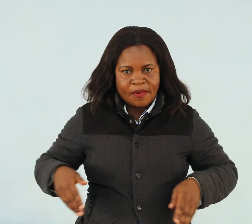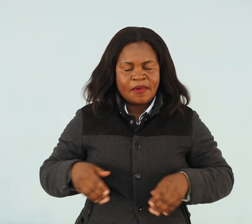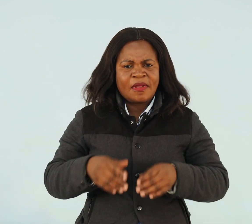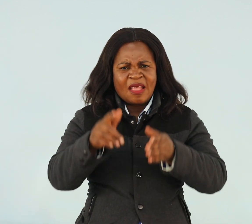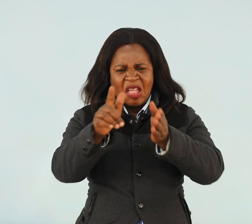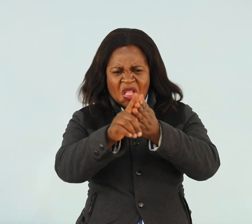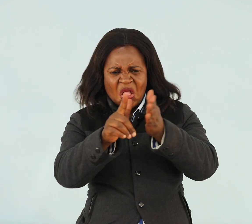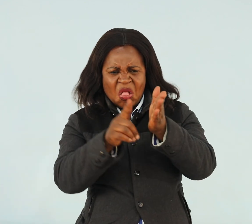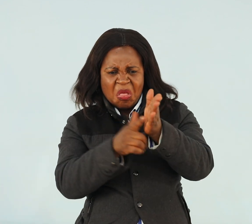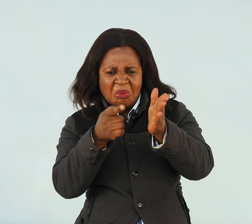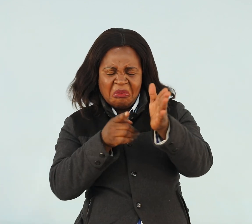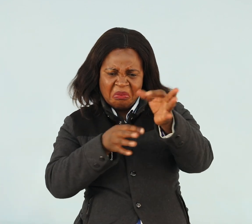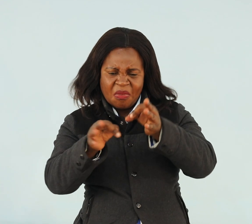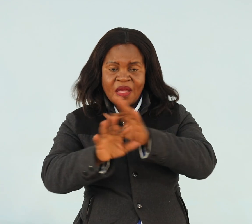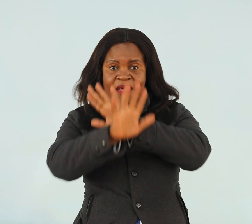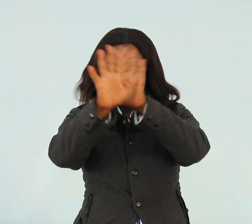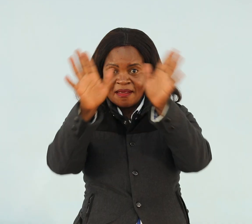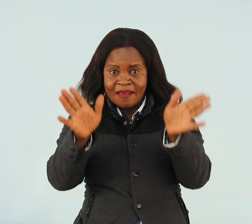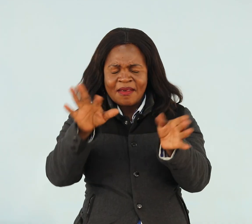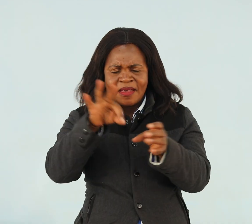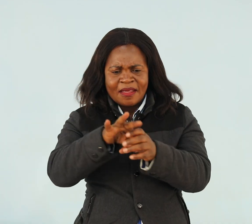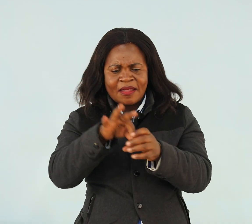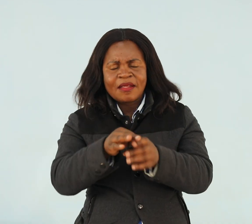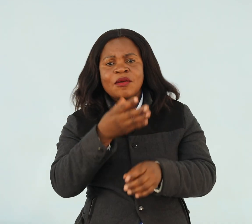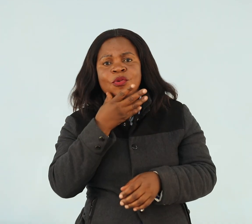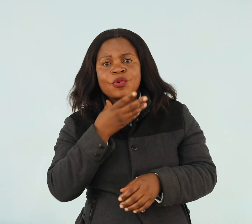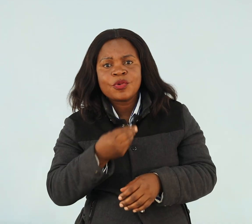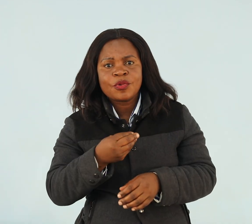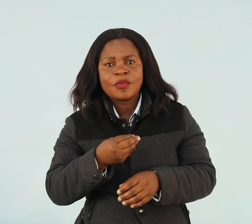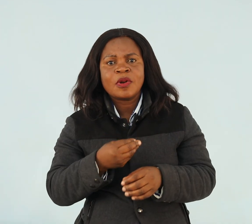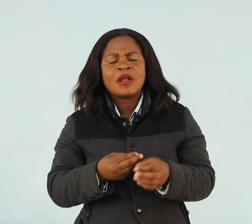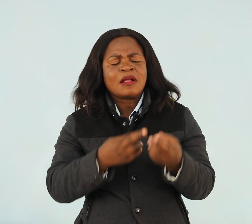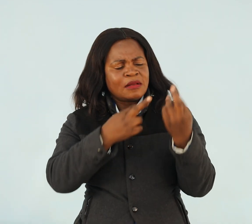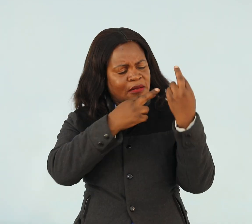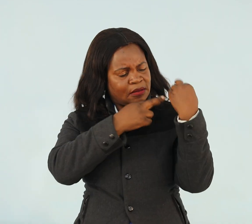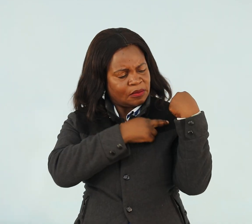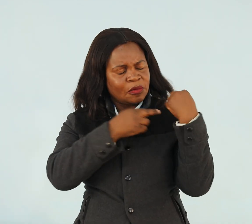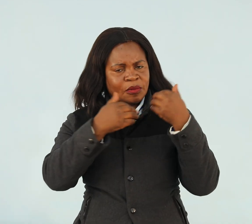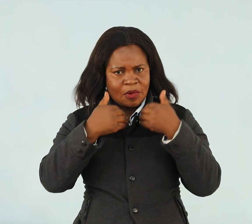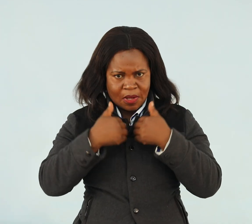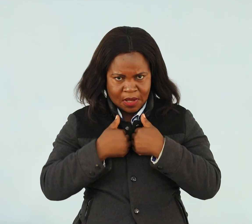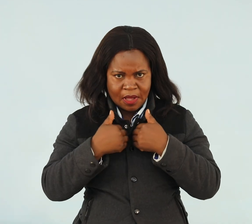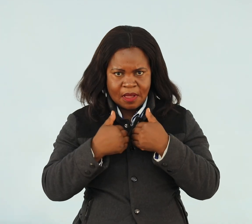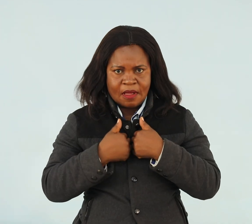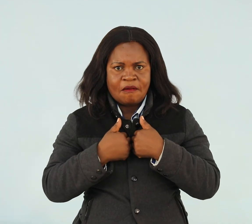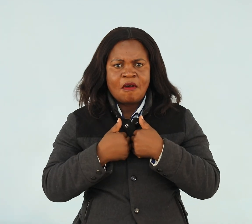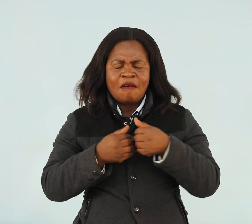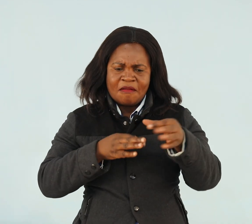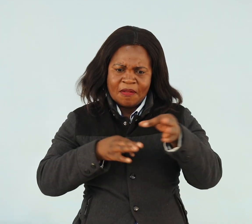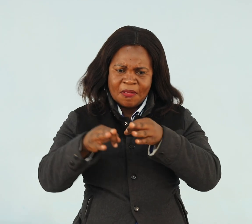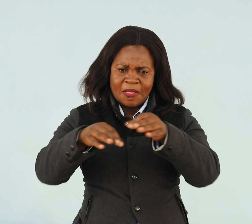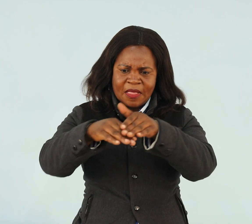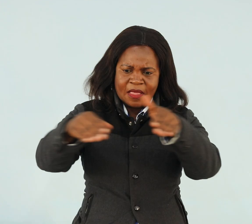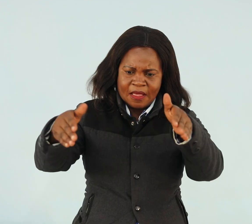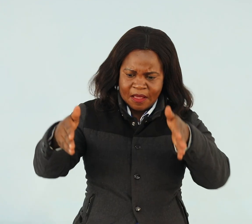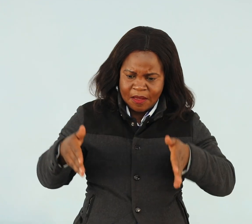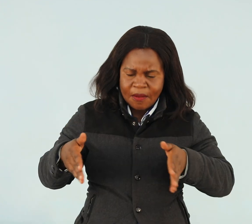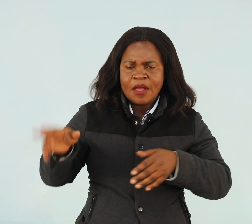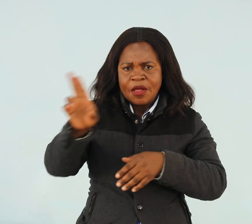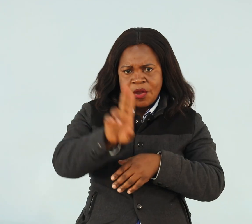clarify that the Electoral Commission is responsible for describing boundaries used for electoral